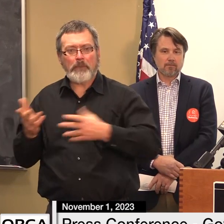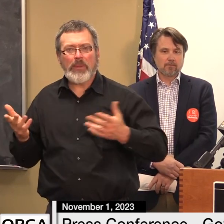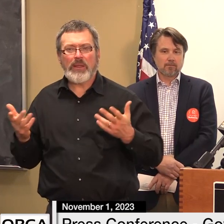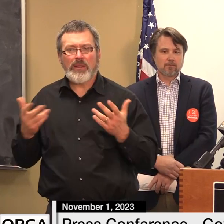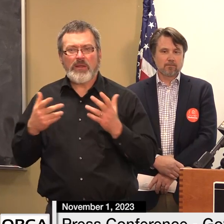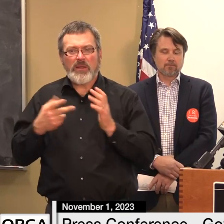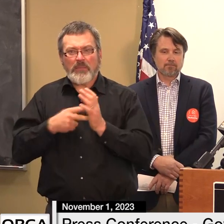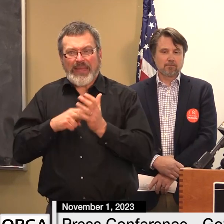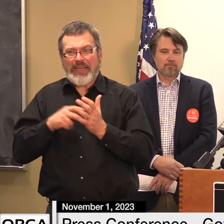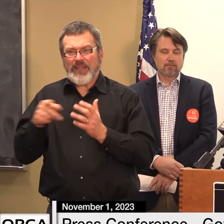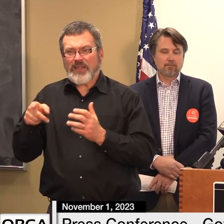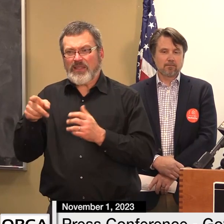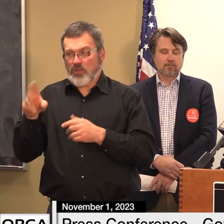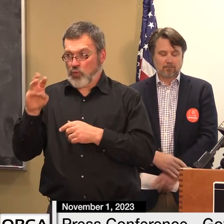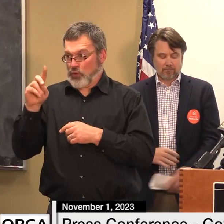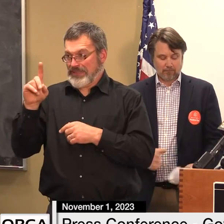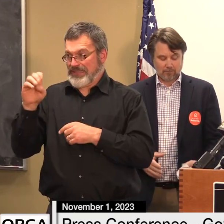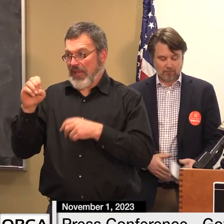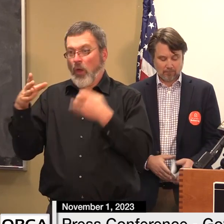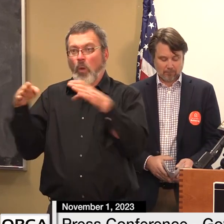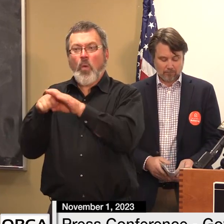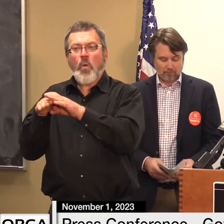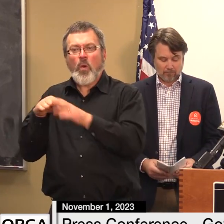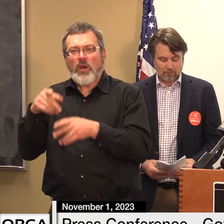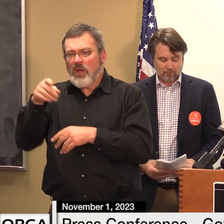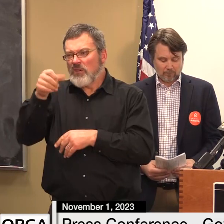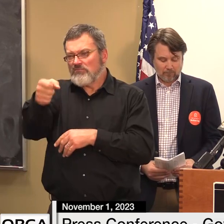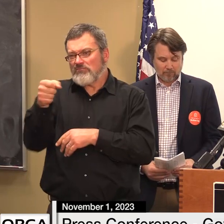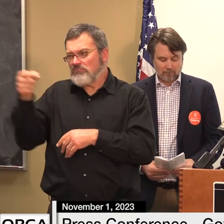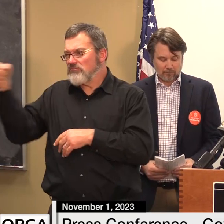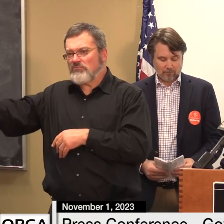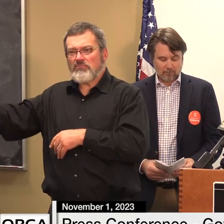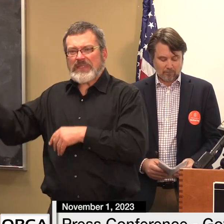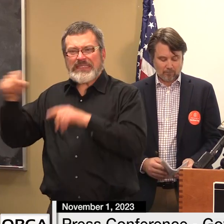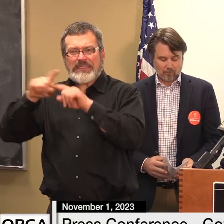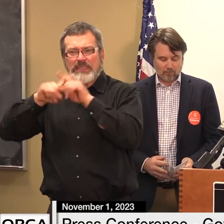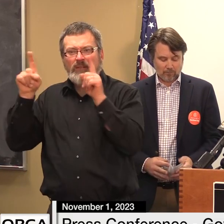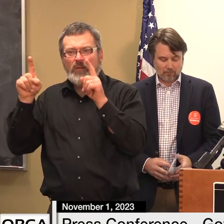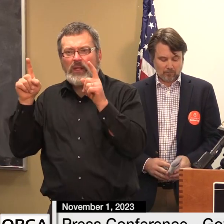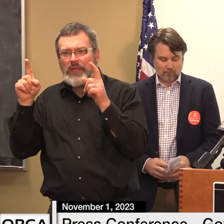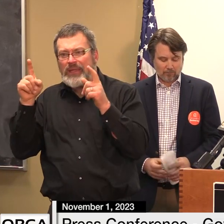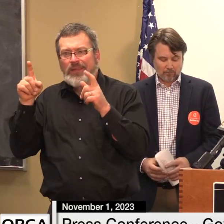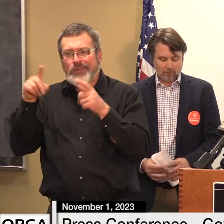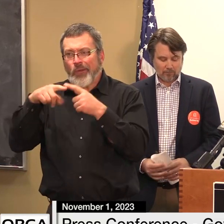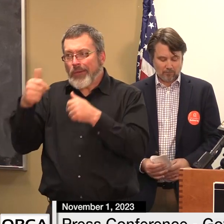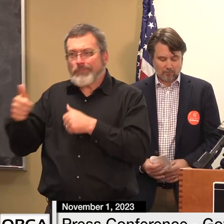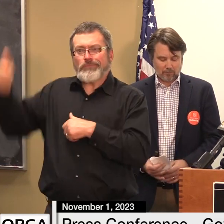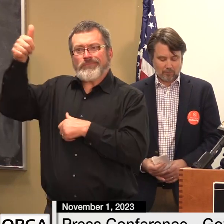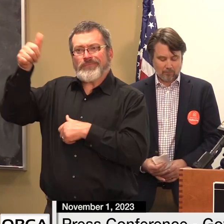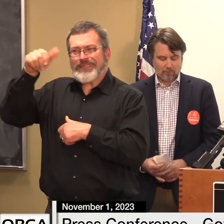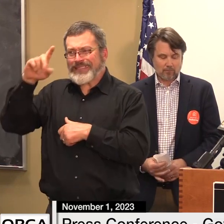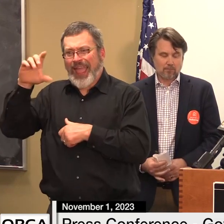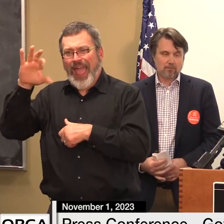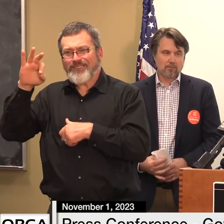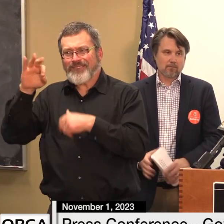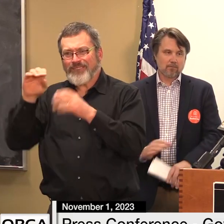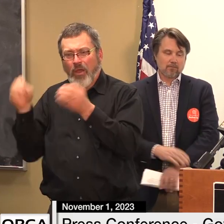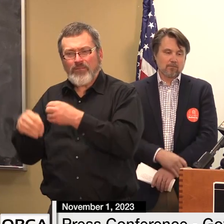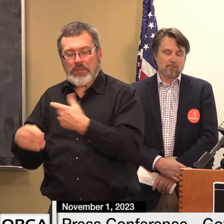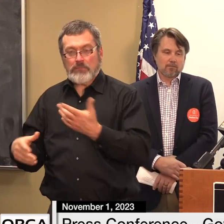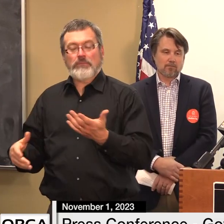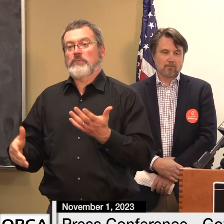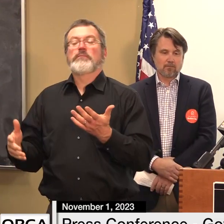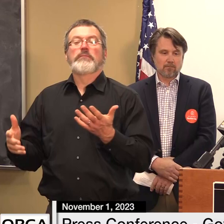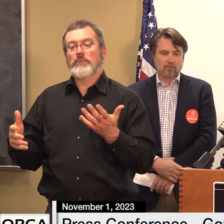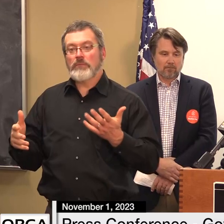after Woodside was closed to move him to another to head another DCF office. Well, again, had